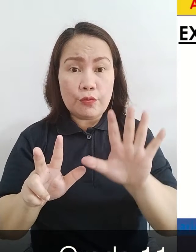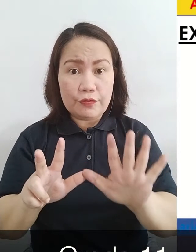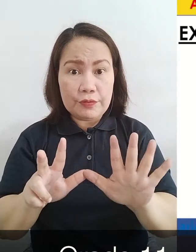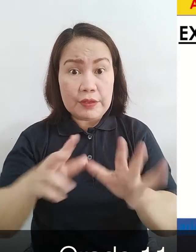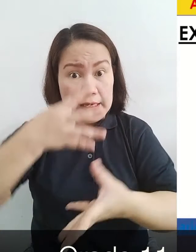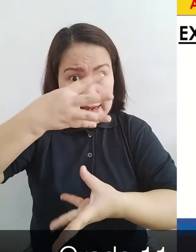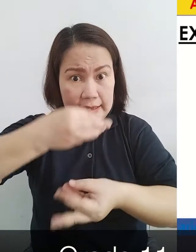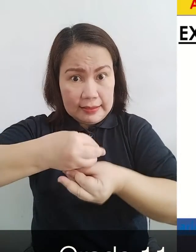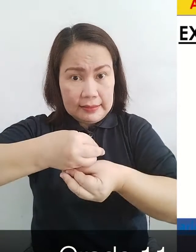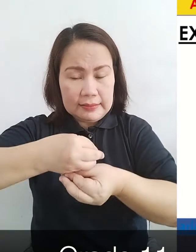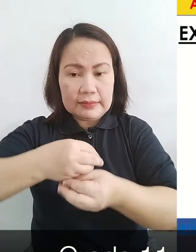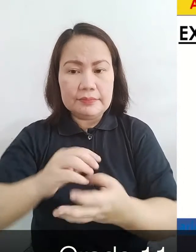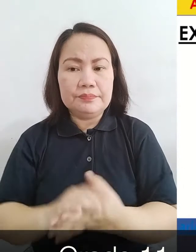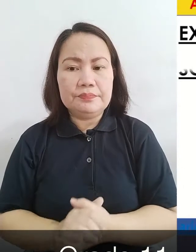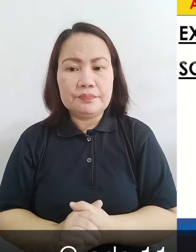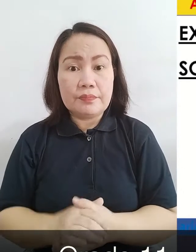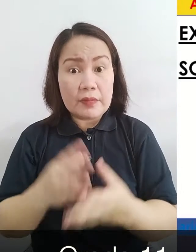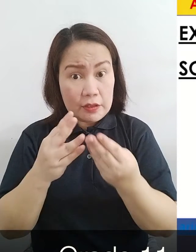1/3 and 2/5.